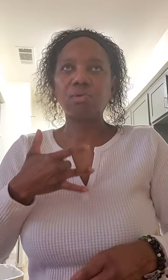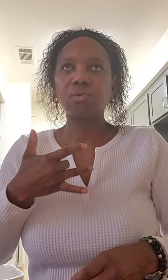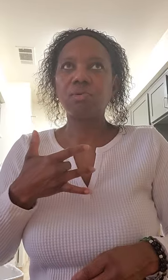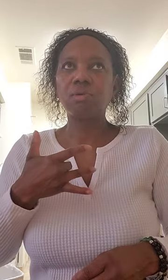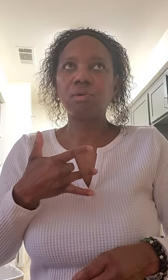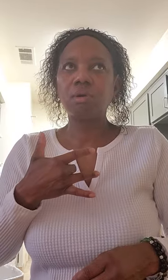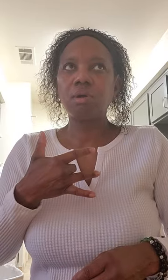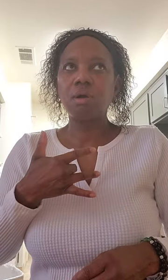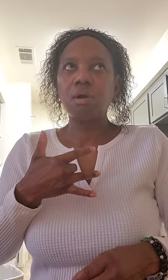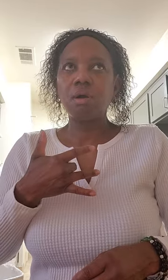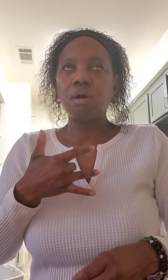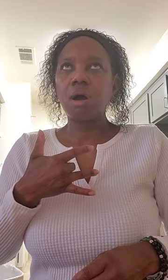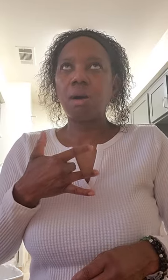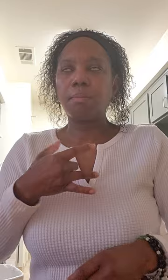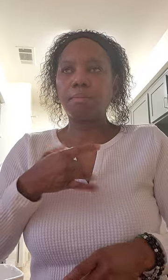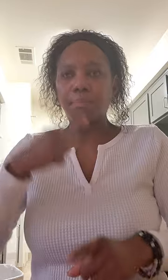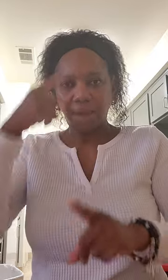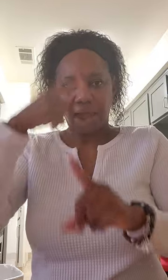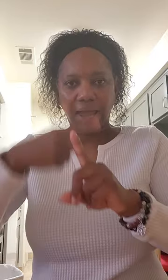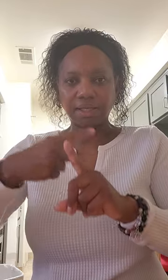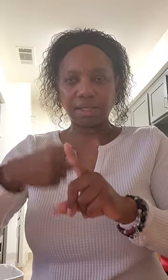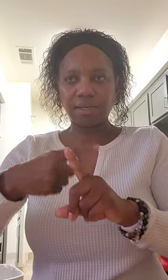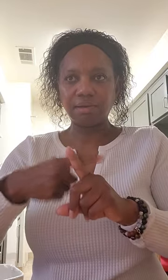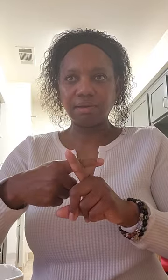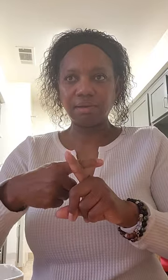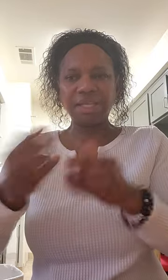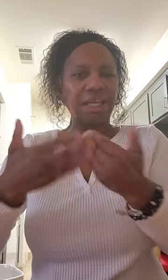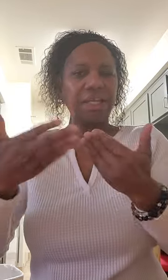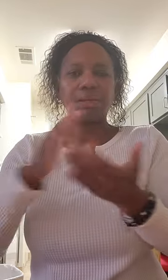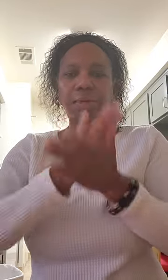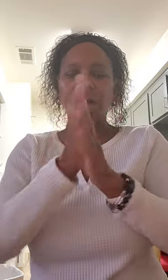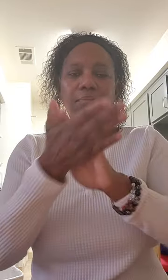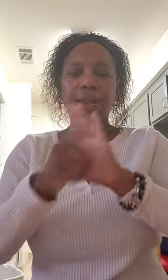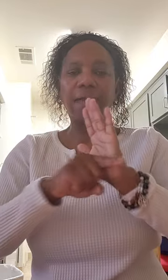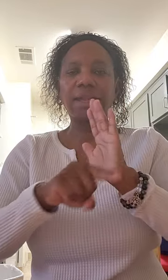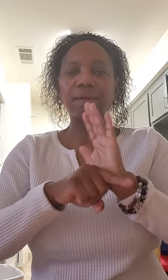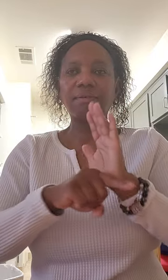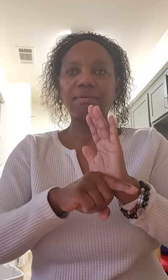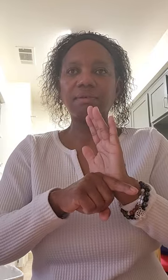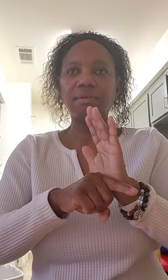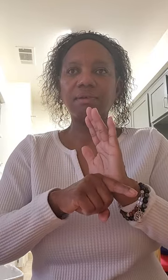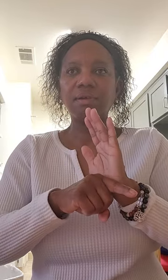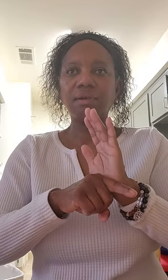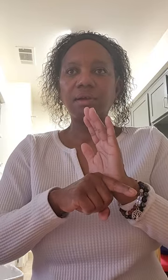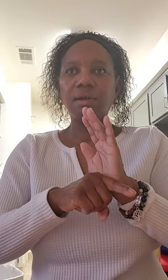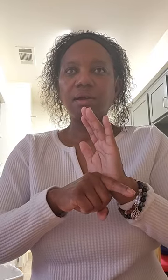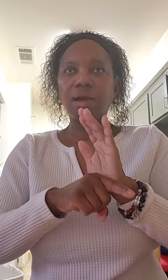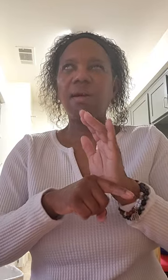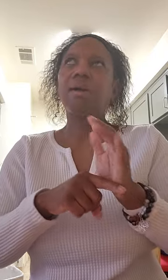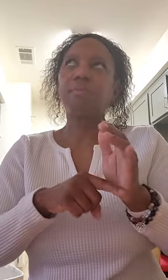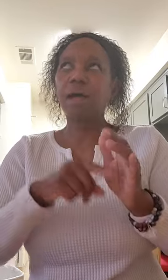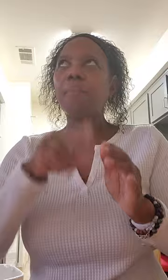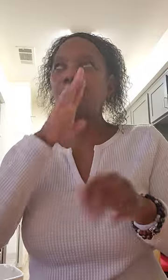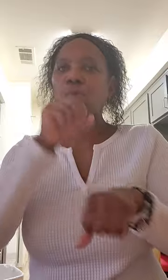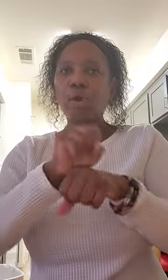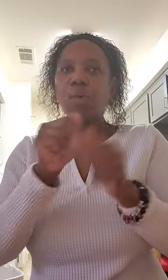um positive it's easy to become negative um I've been working